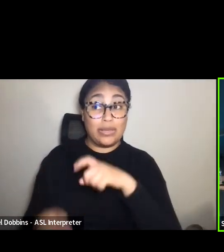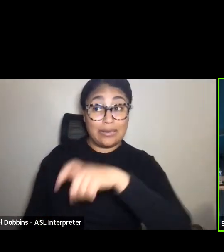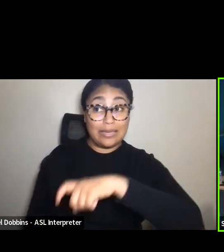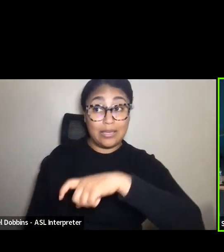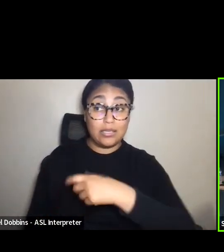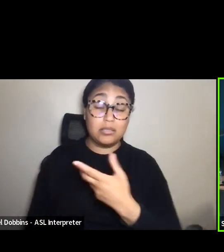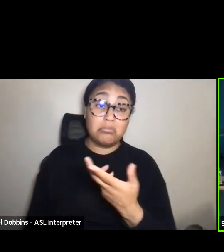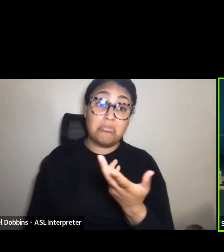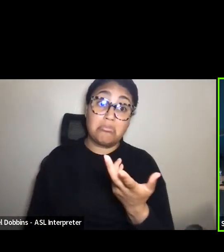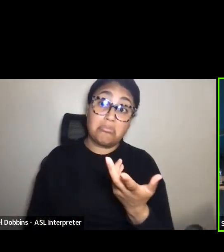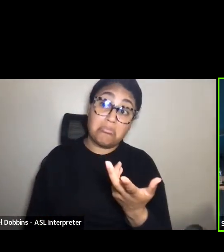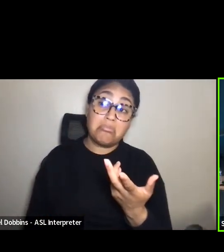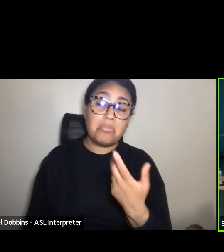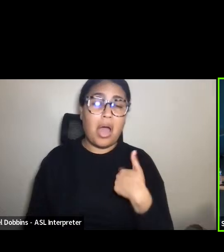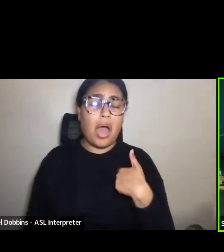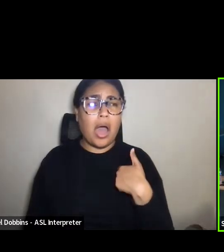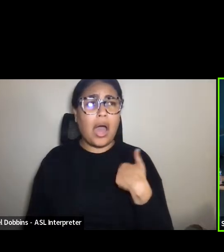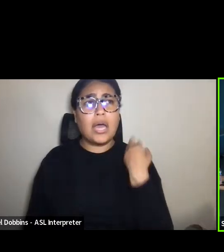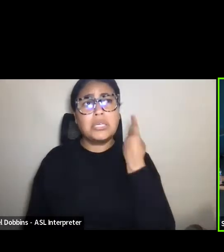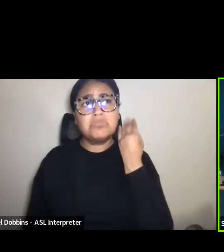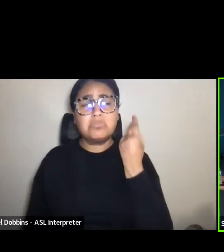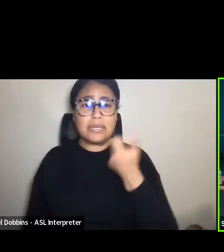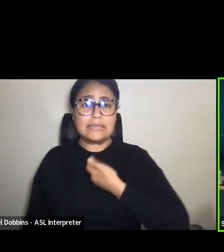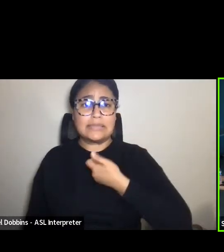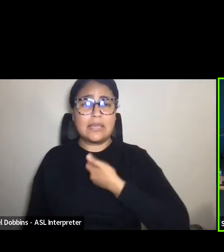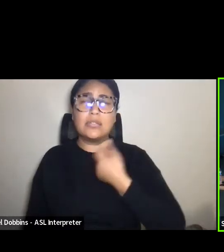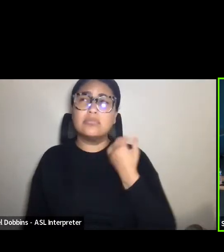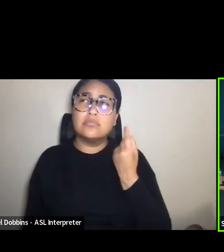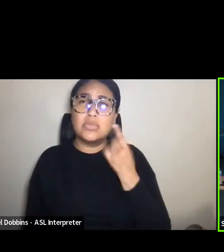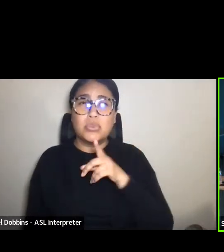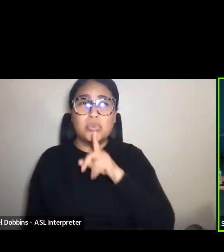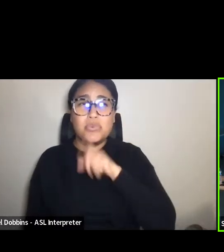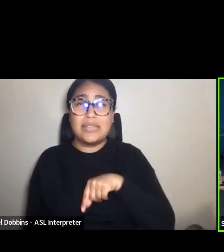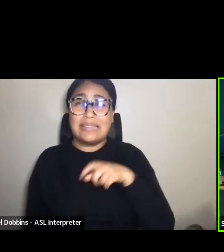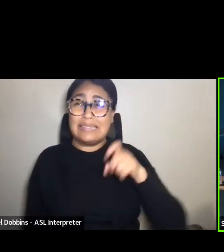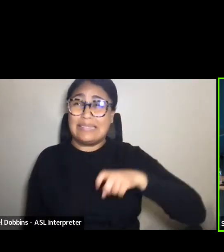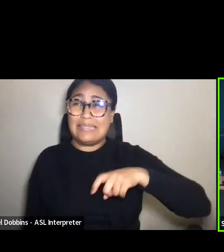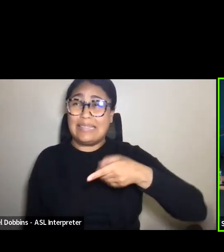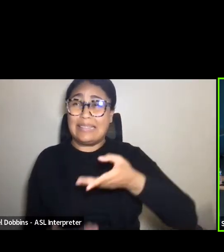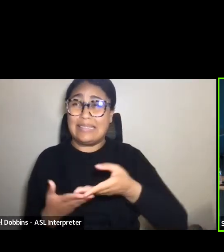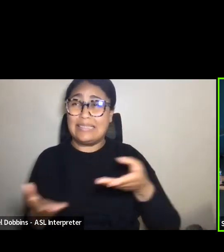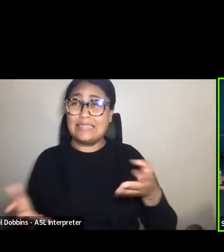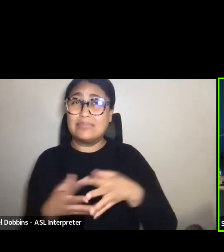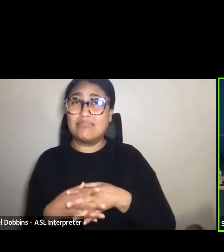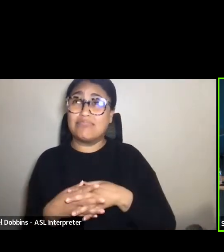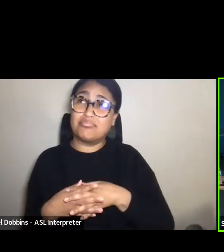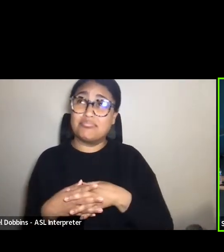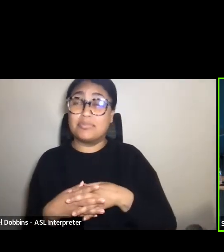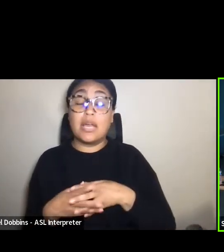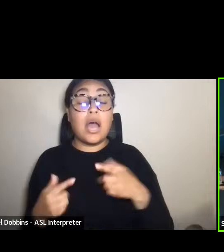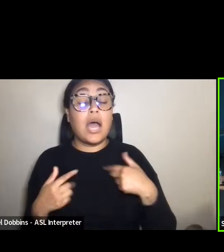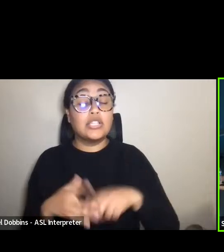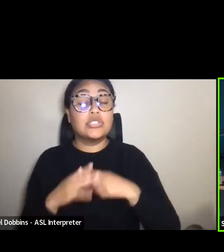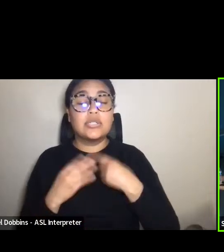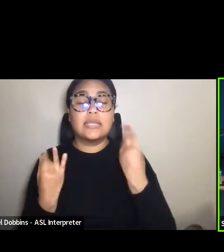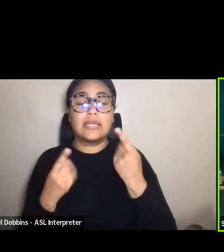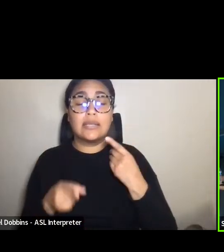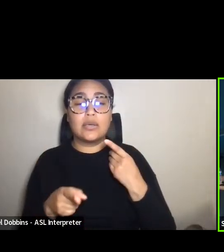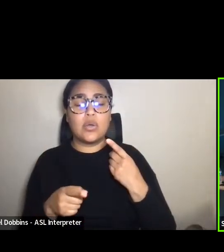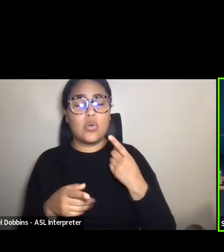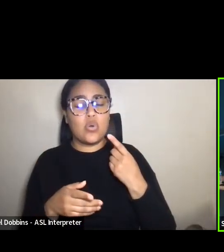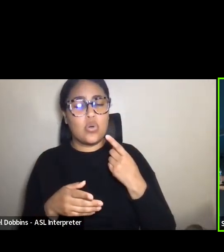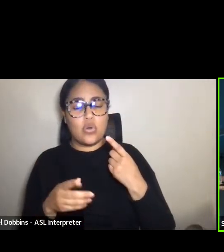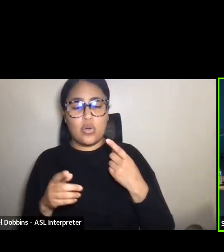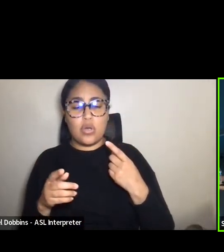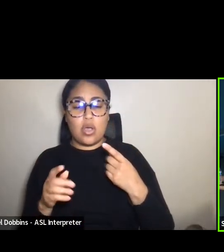mean, I question that. I think something I think about is like, I go to this idea about what is important, what are